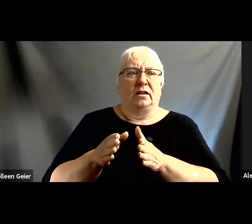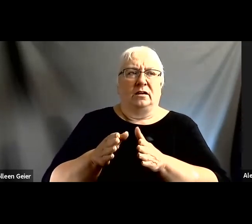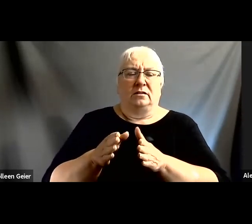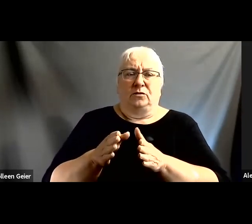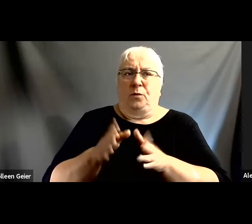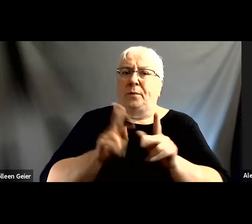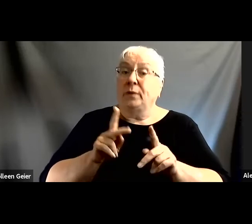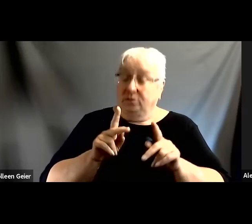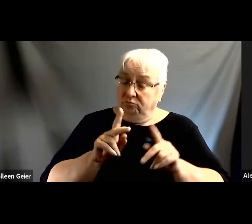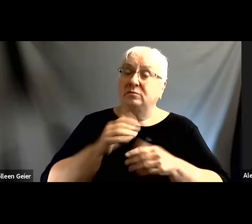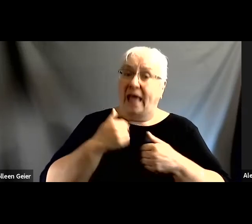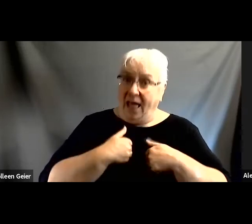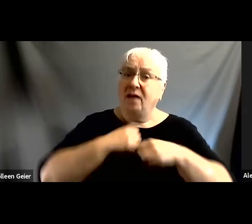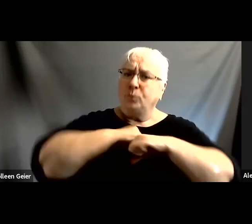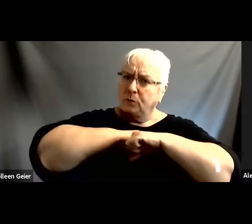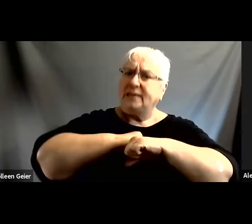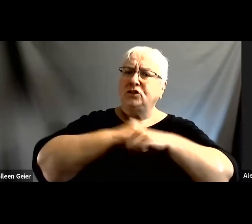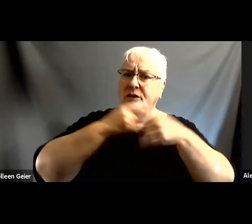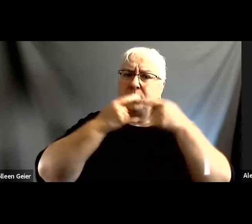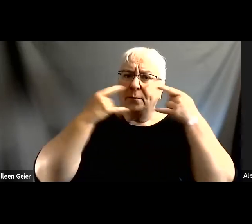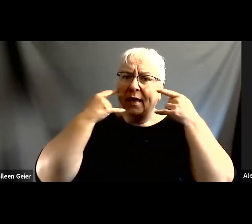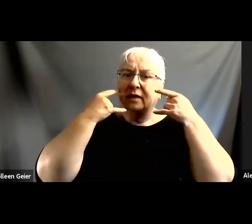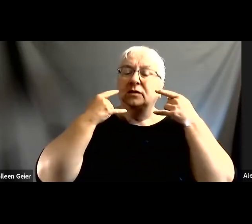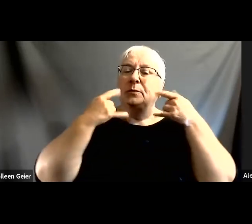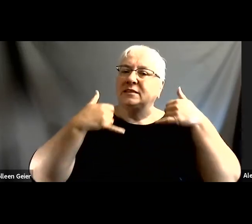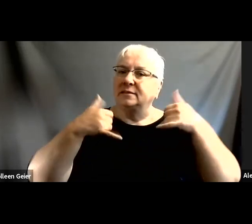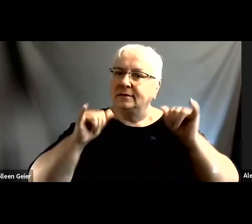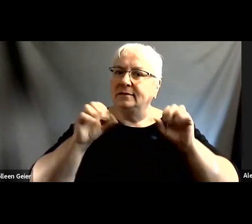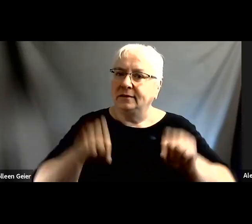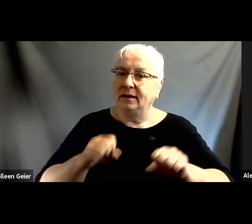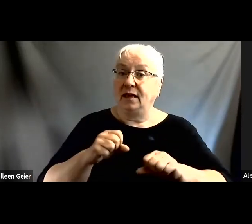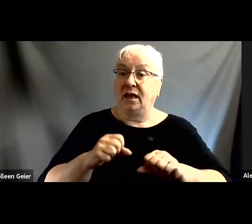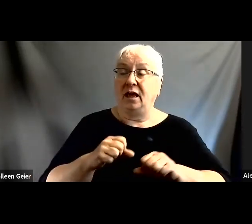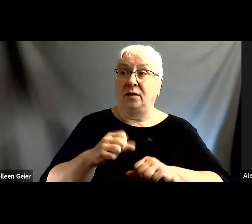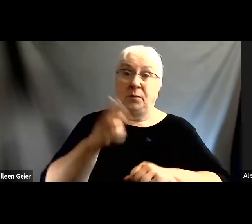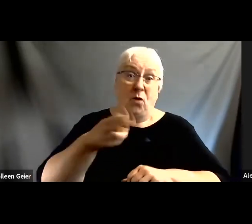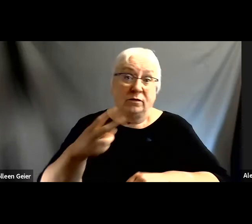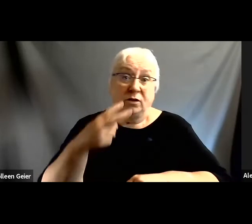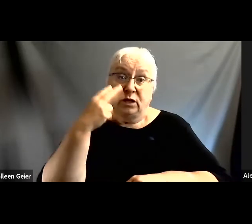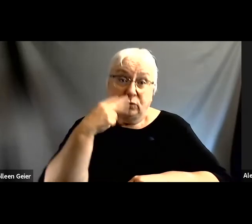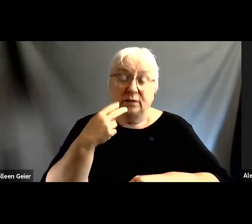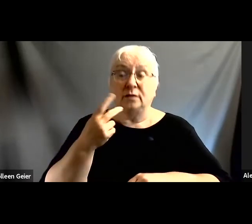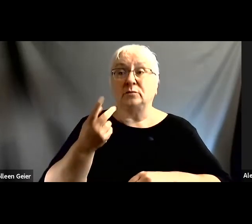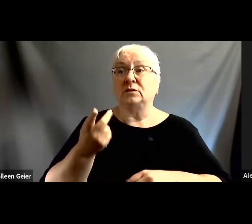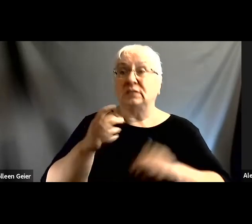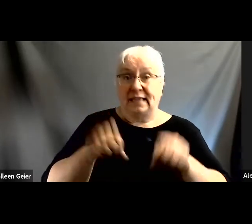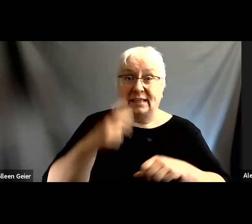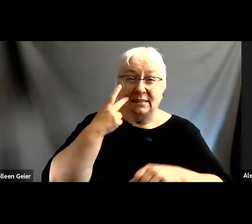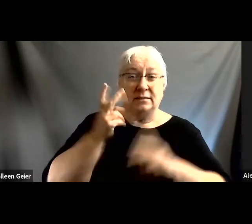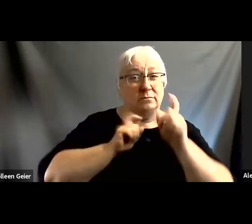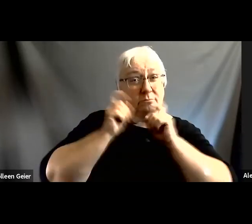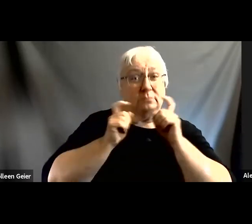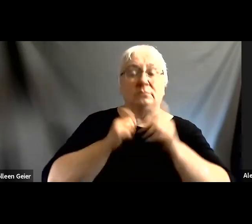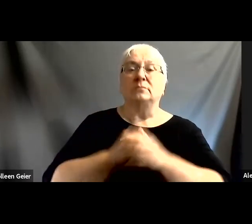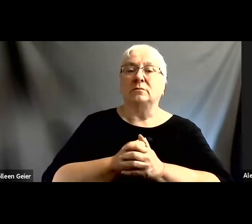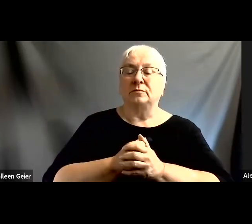deaf or hard of hearing and read lips to not have that ability compromised as